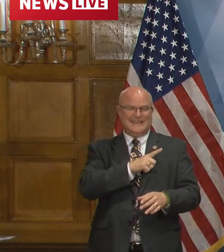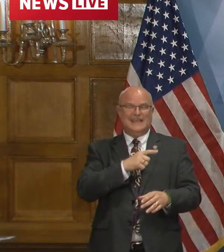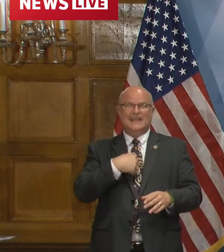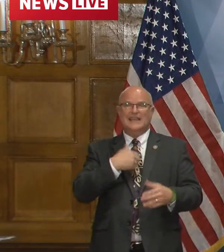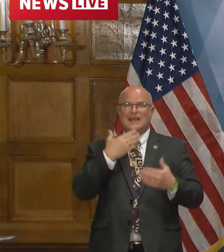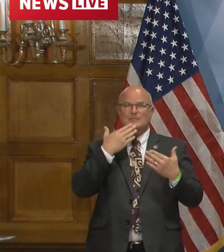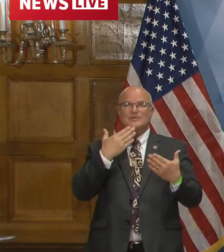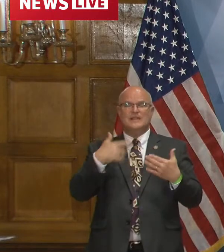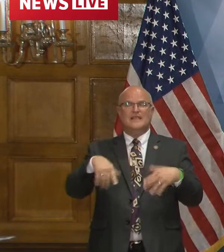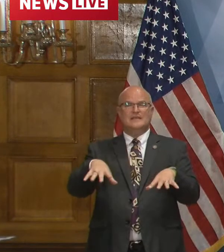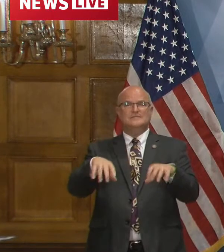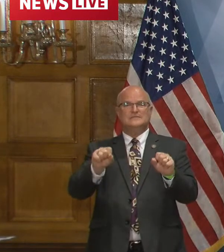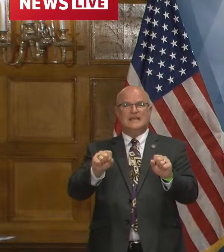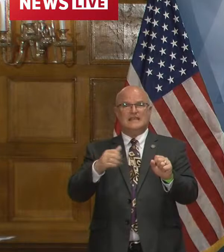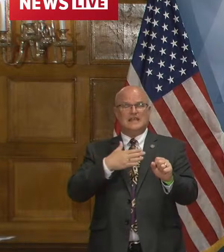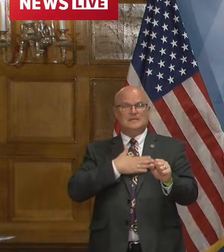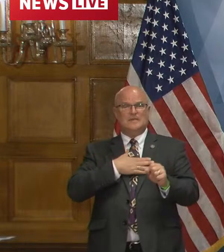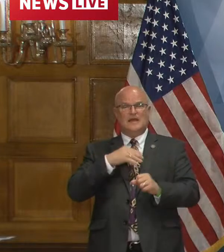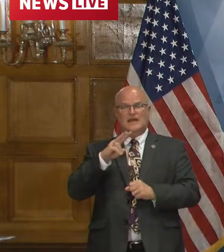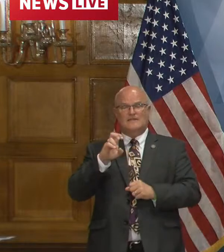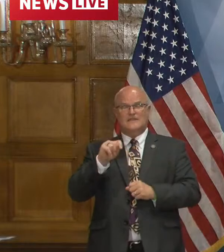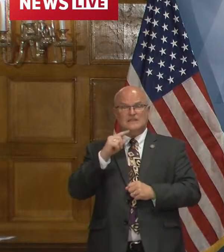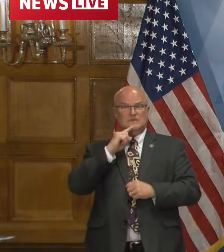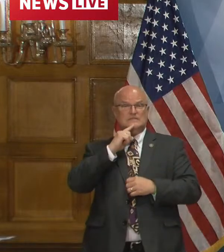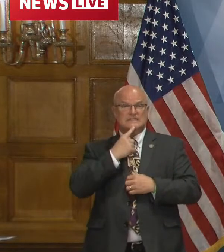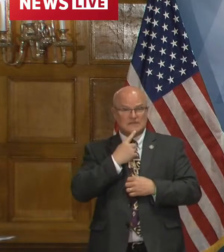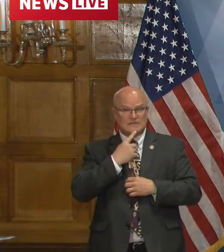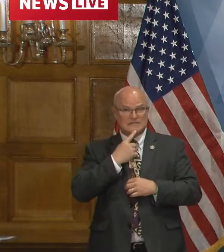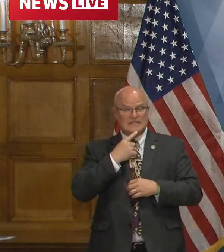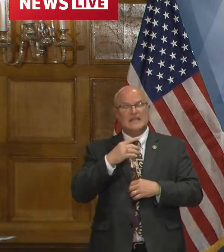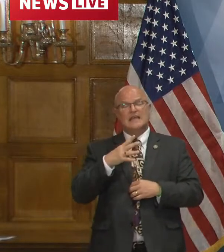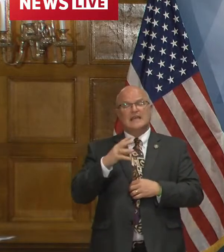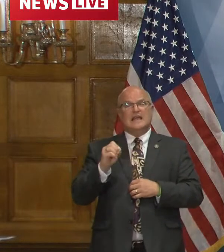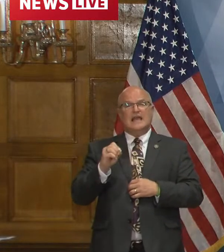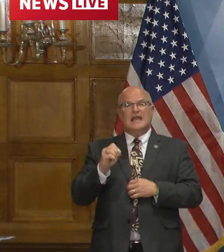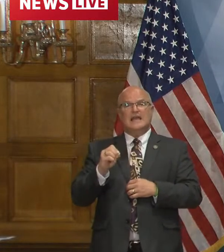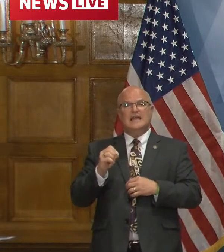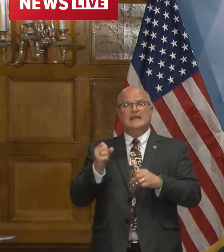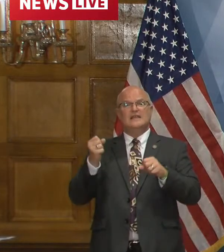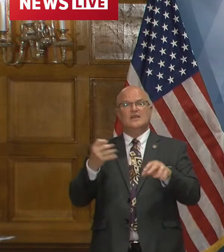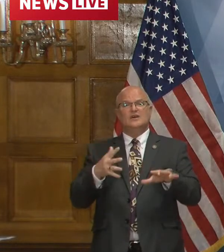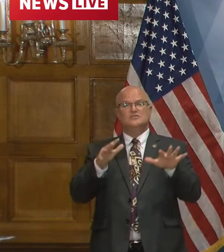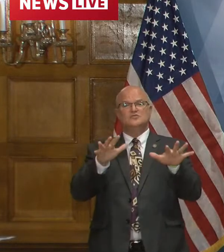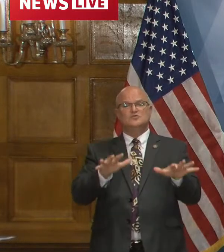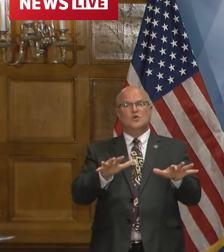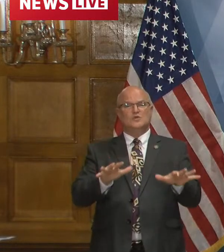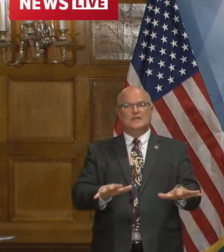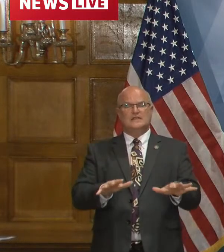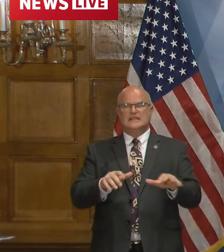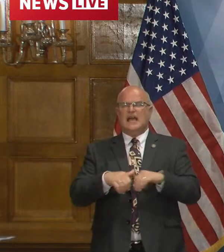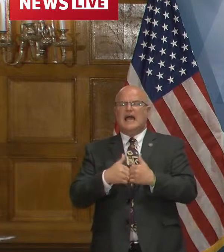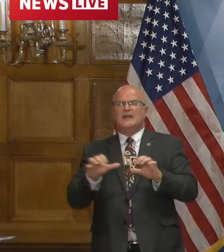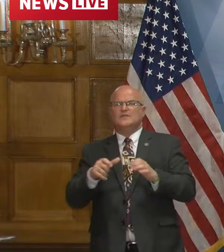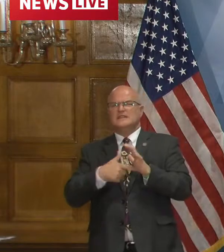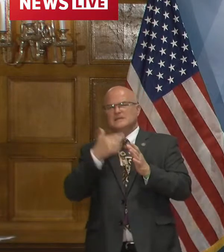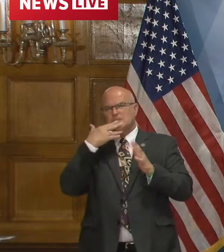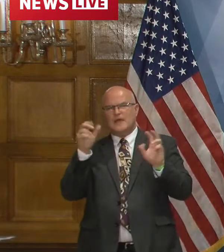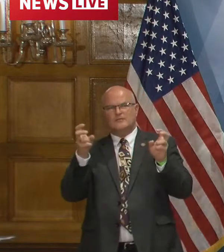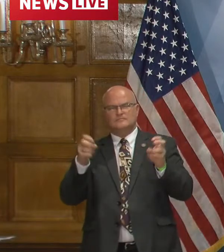I do appreciate them taking my veto seriously and causing it to slow down and saying, how can we do this